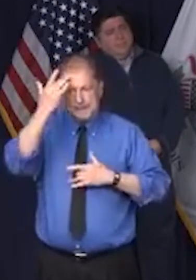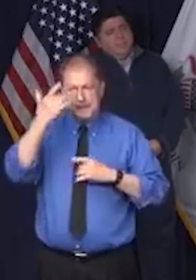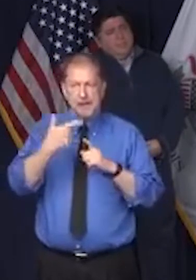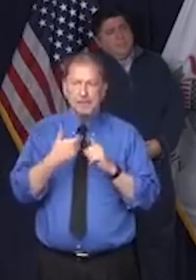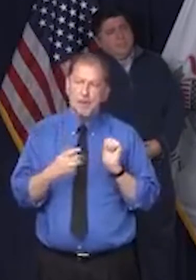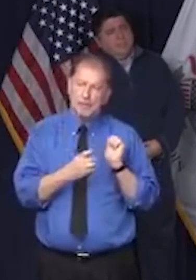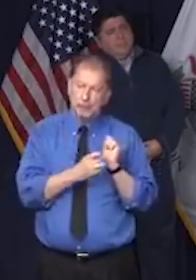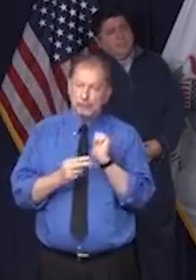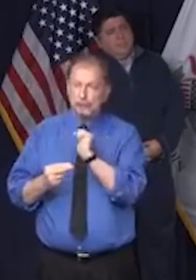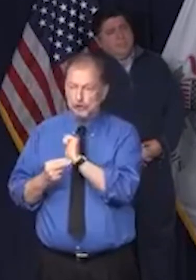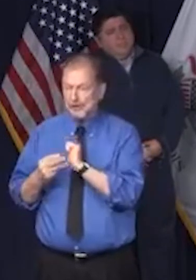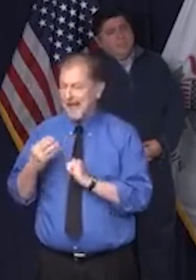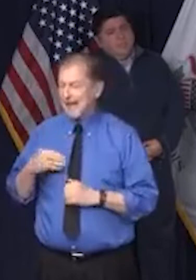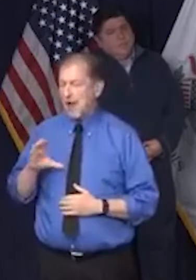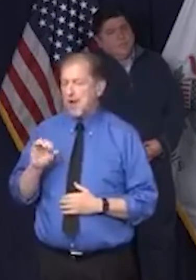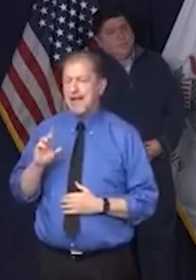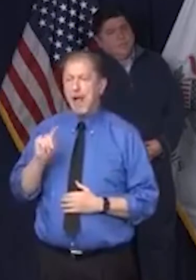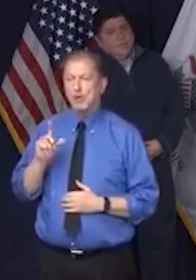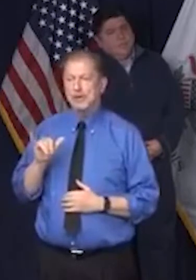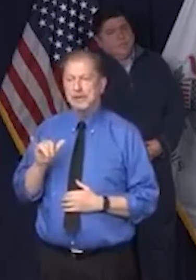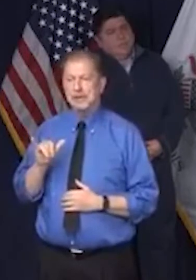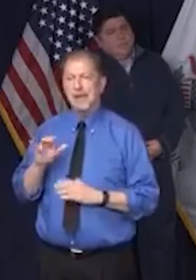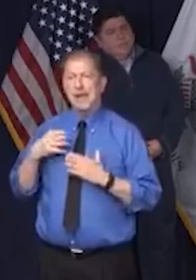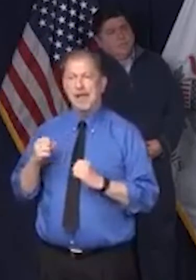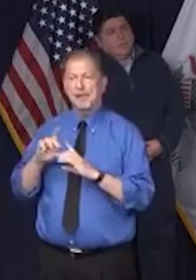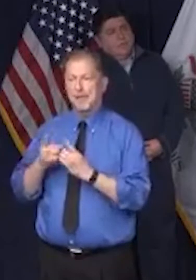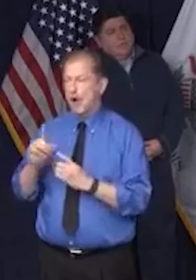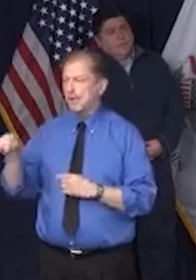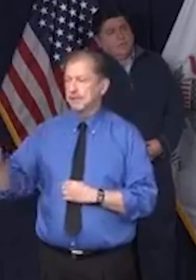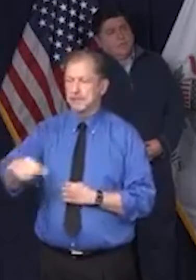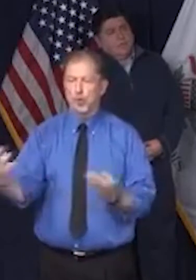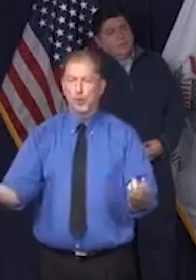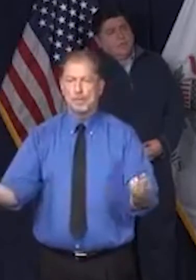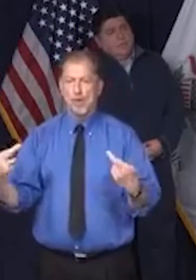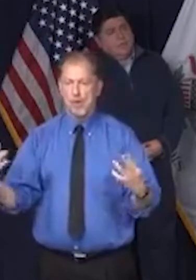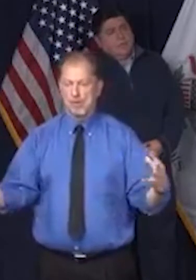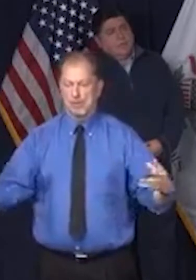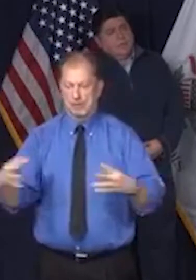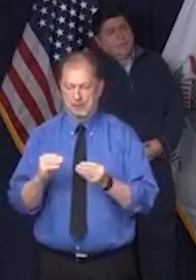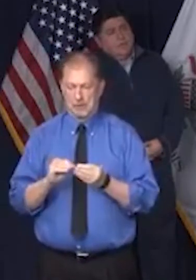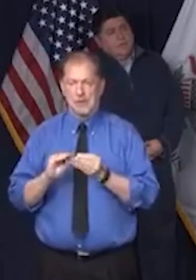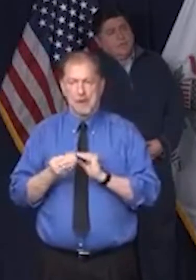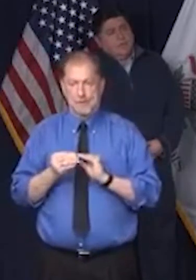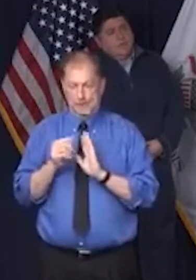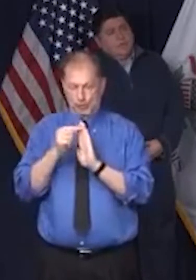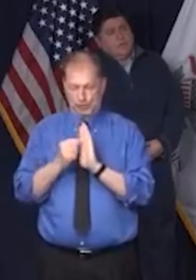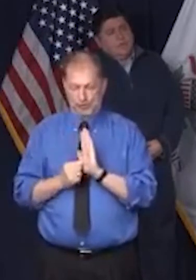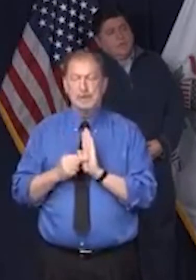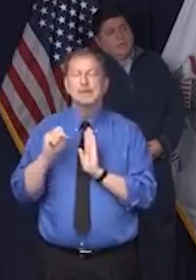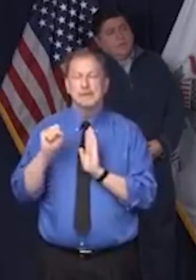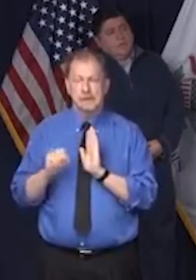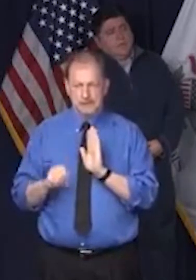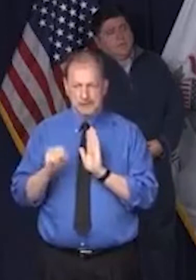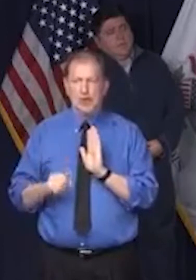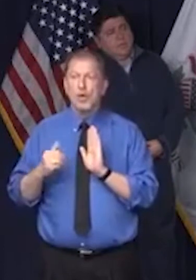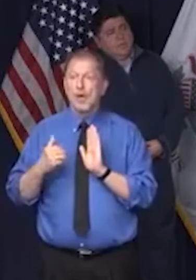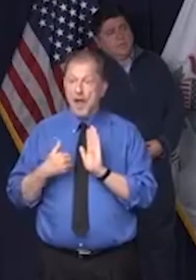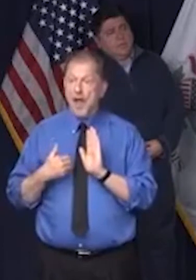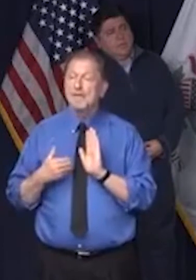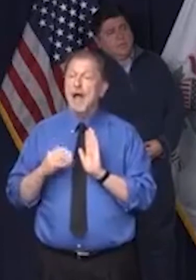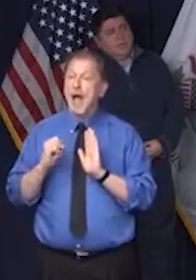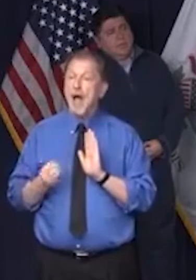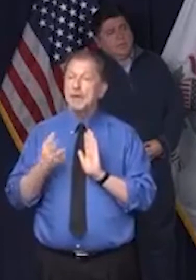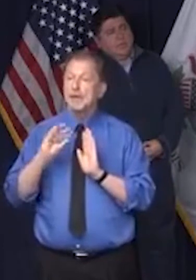health departments as they manage the individual cases. So we know that there have been numbers of individuals who are healthcare